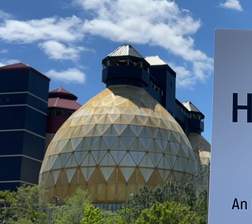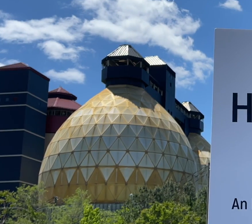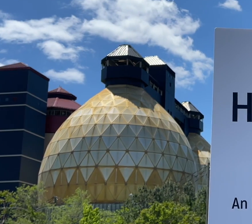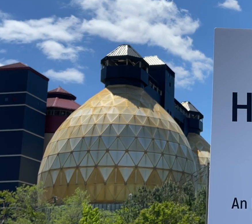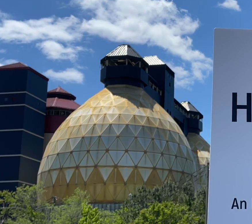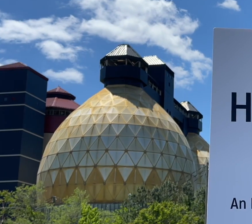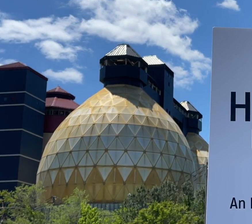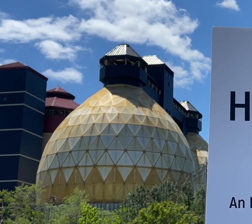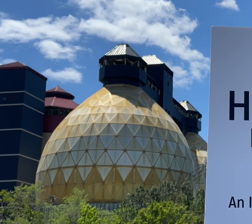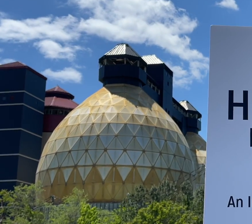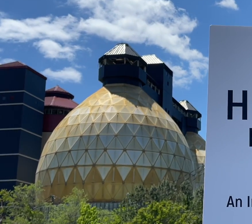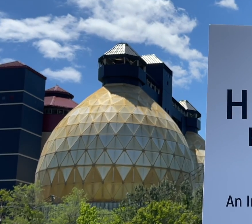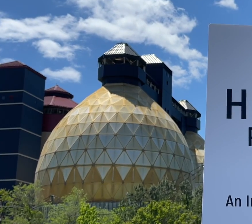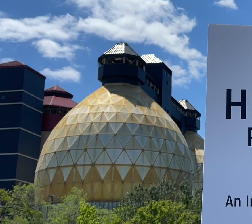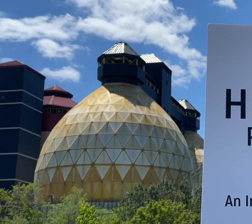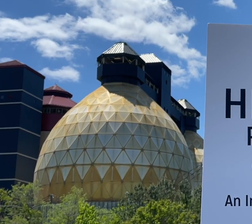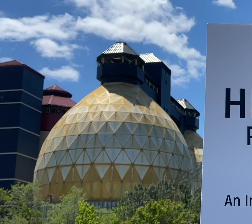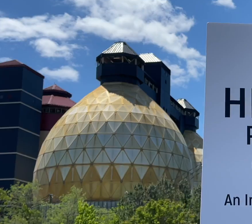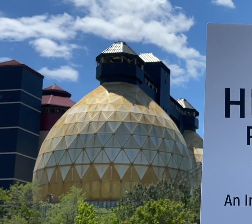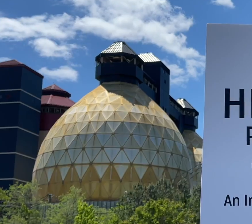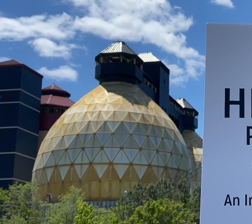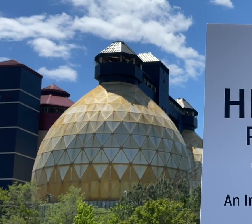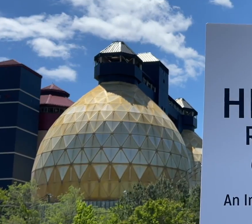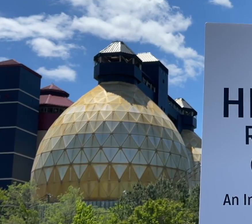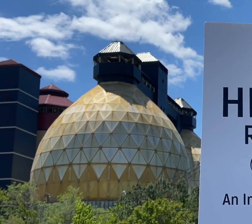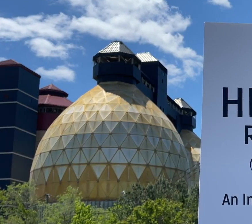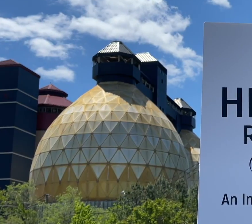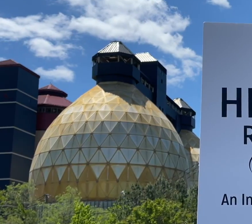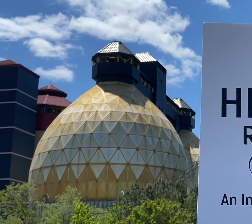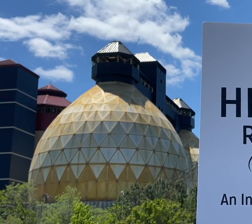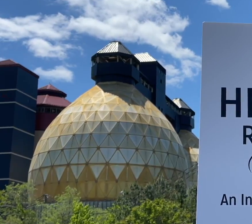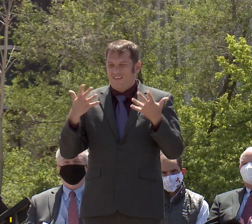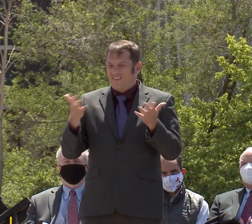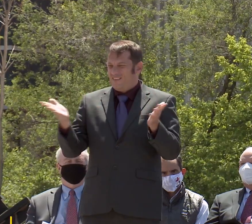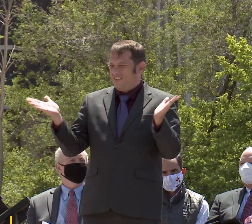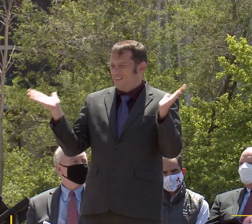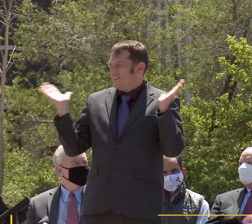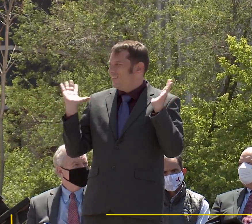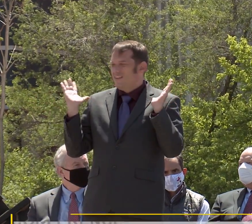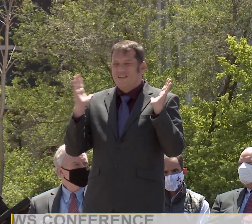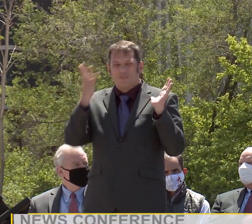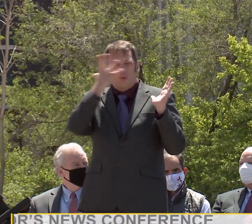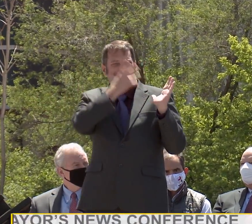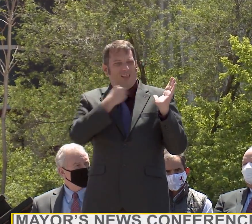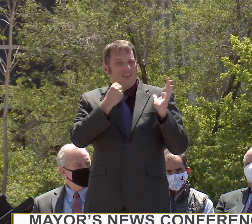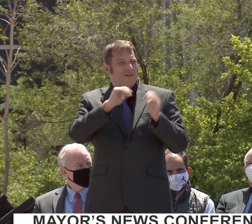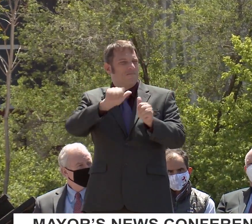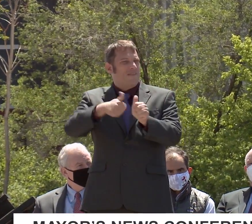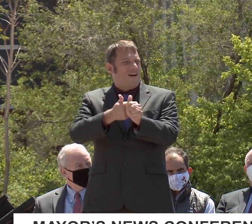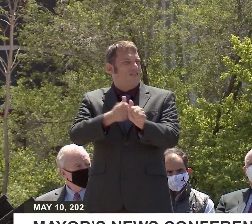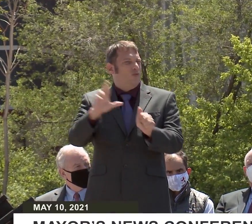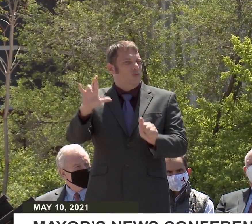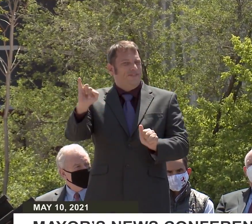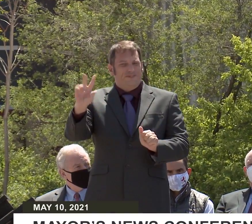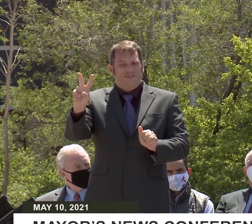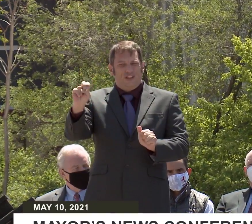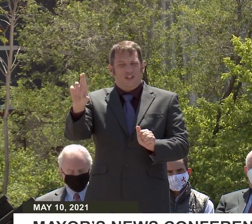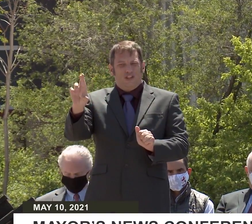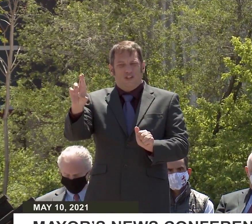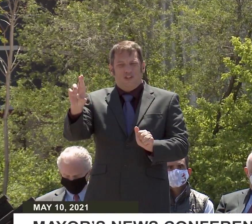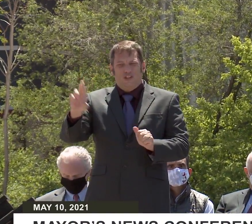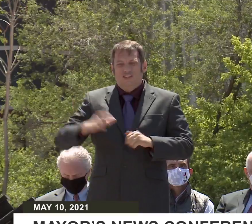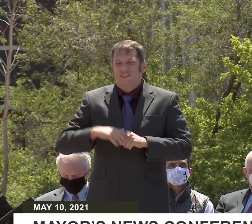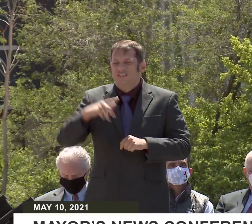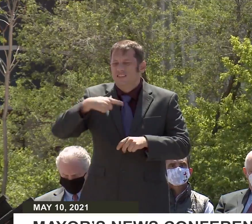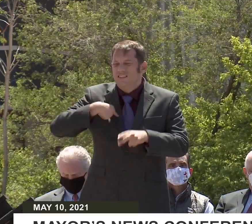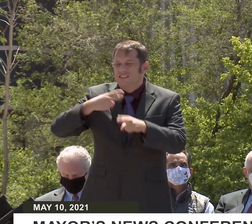Good afternoon, everyone, and welcome to the beautiful Back River. Allow me to introduce myself. My name is Jason Mitchell.